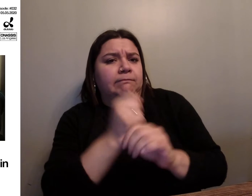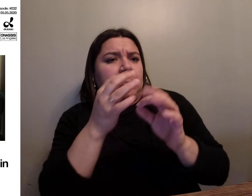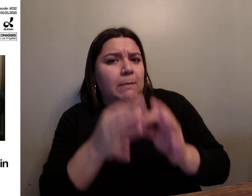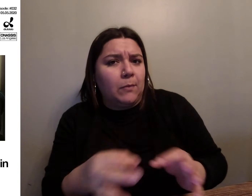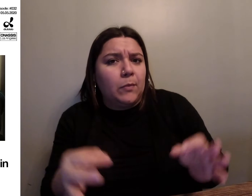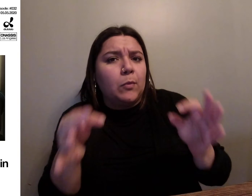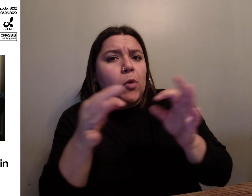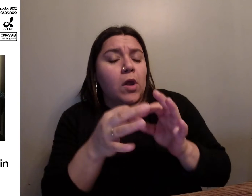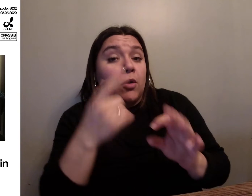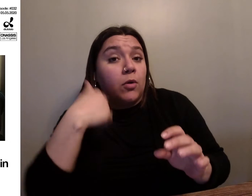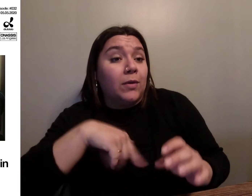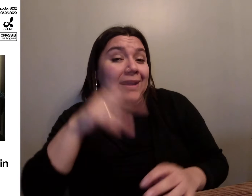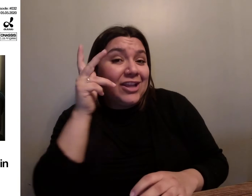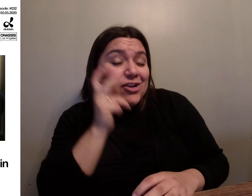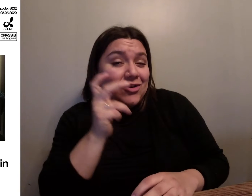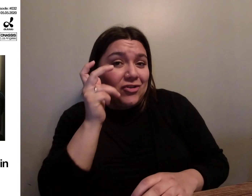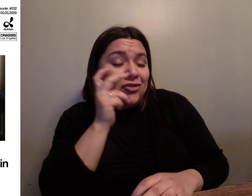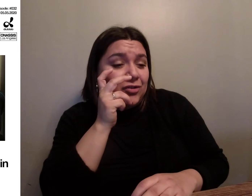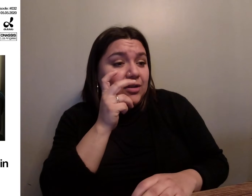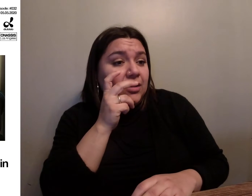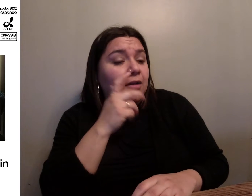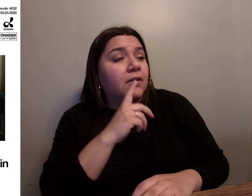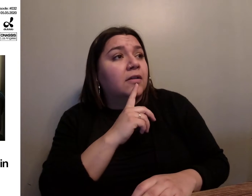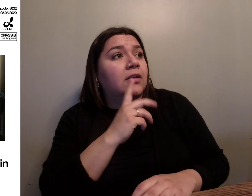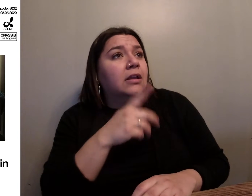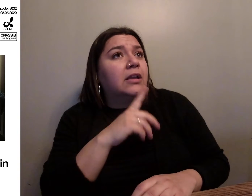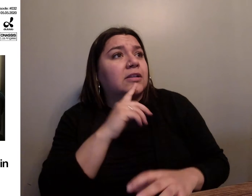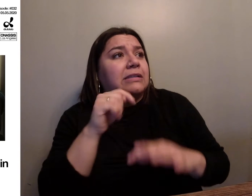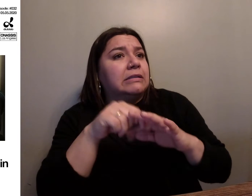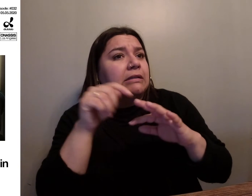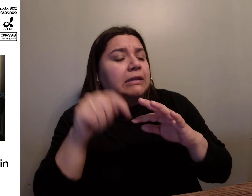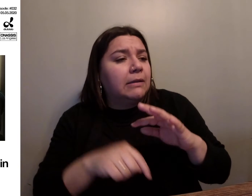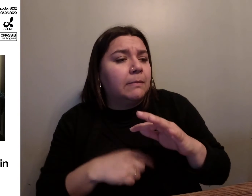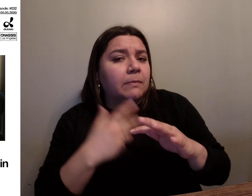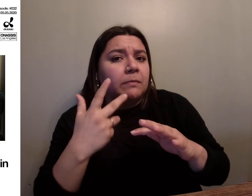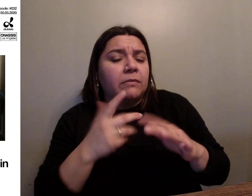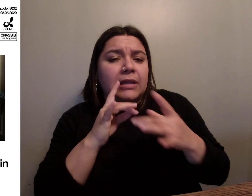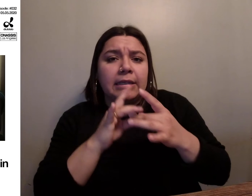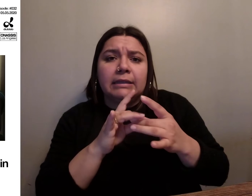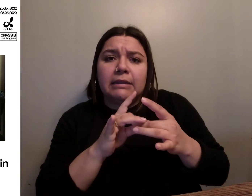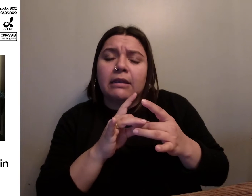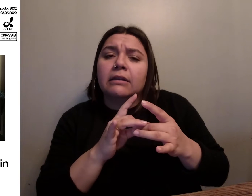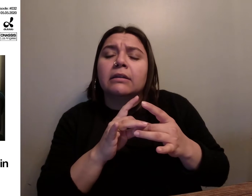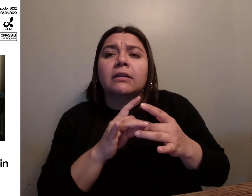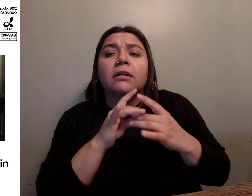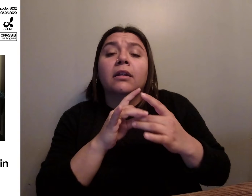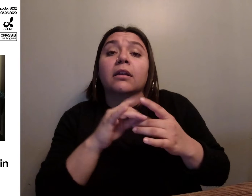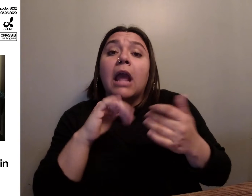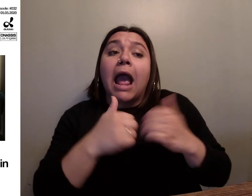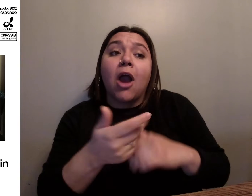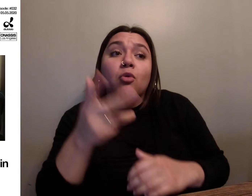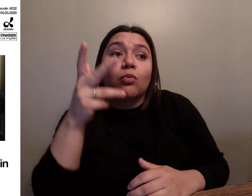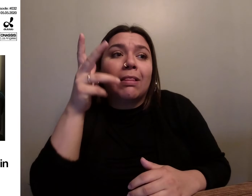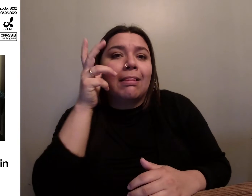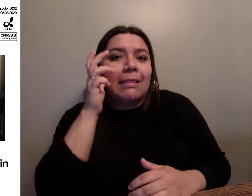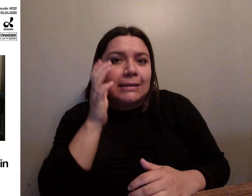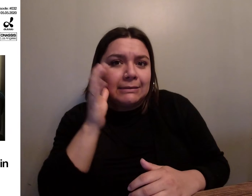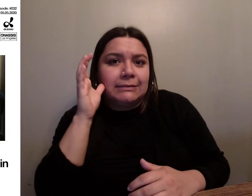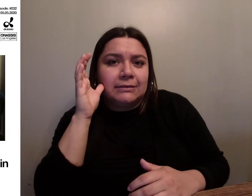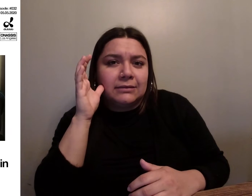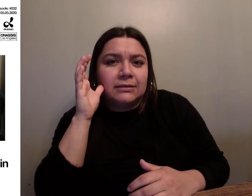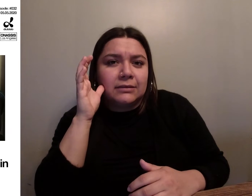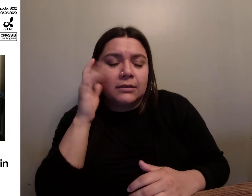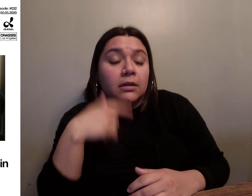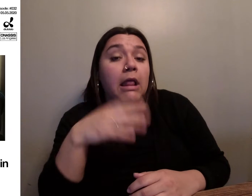deeply connected to how we listen. And listening is already, you know, as John Cage